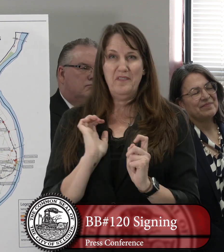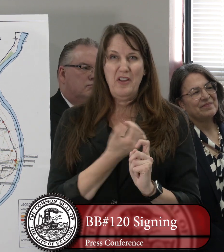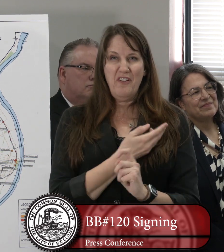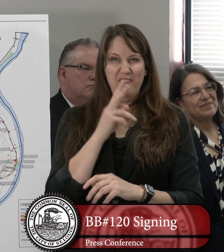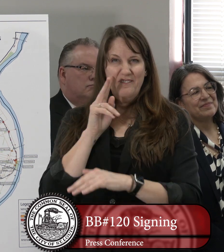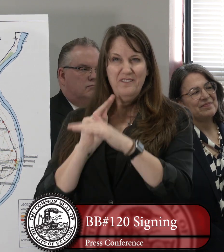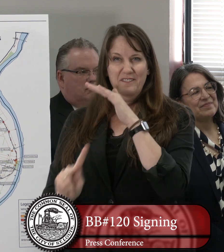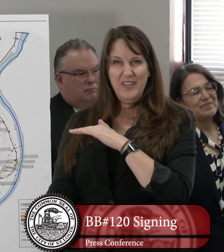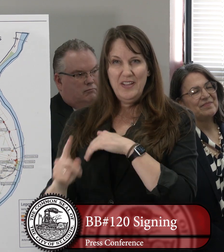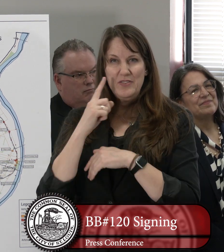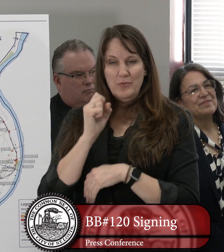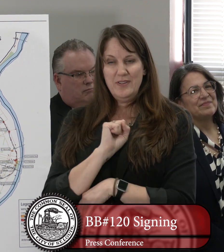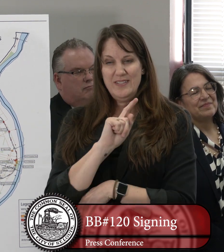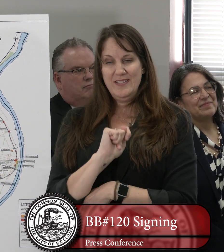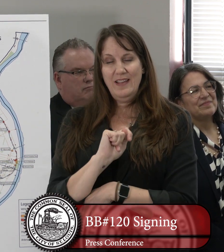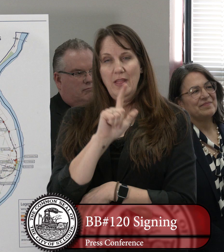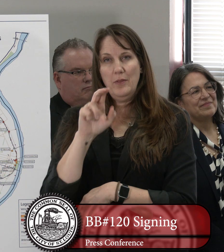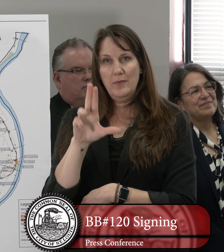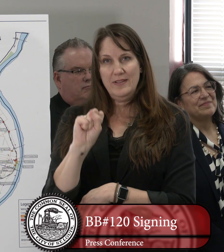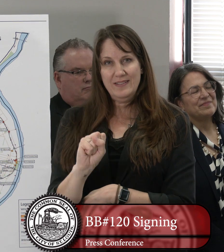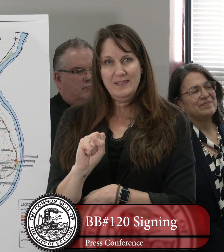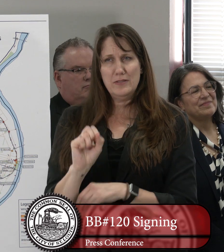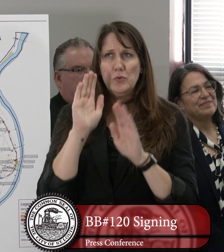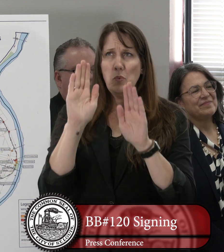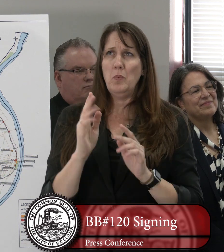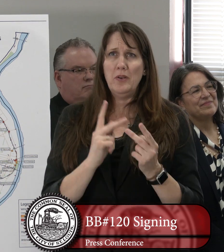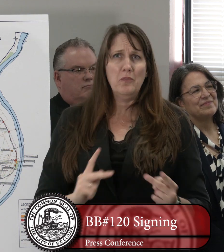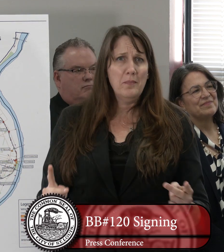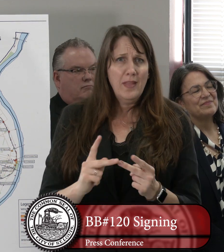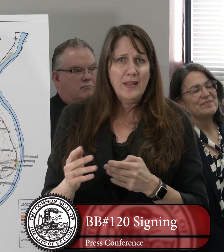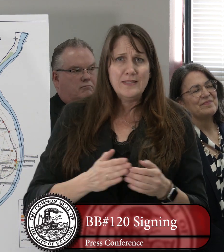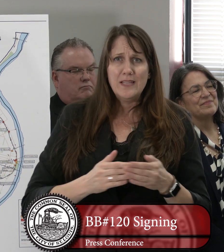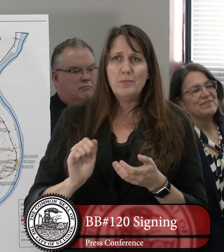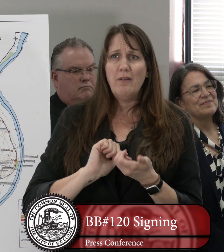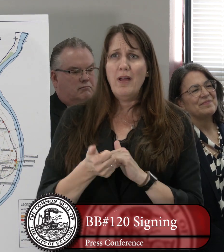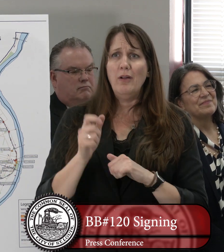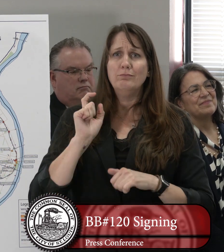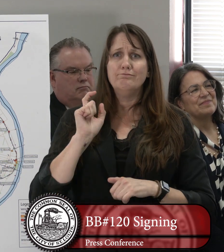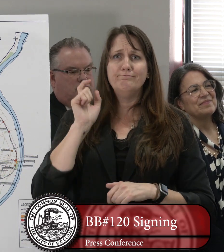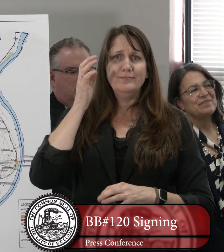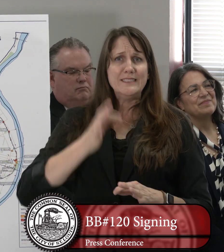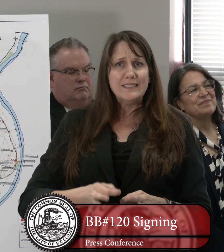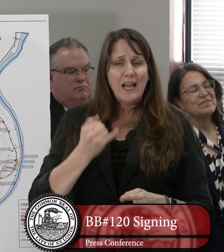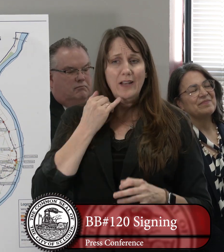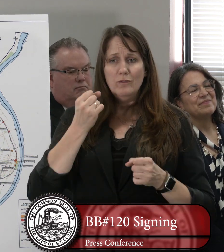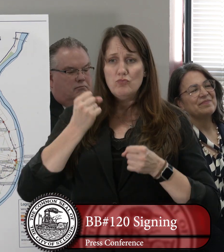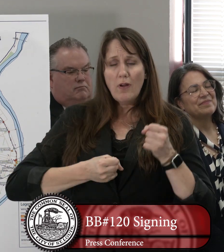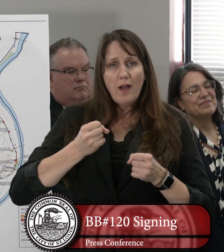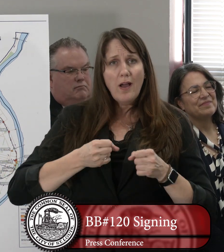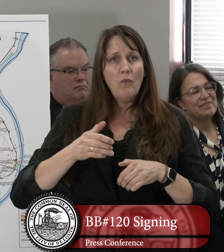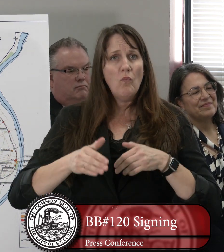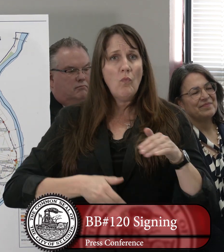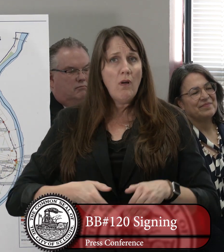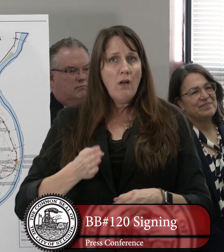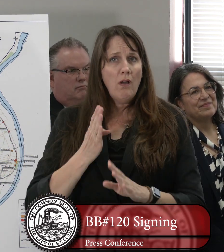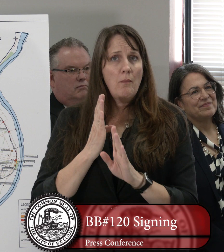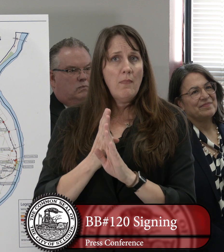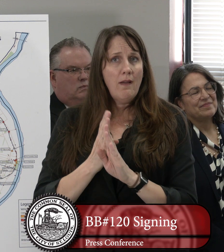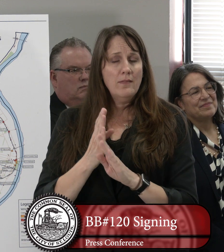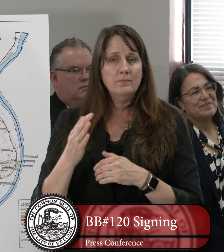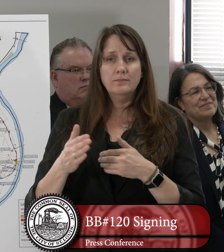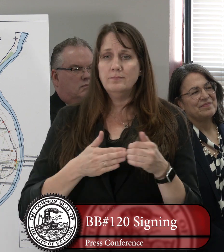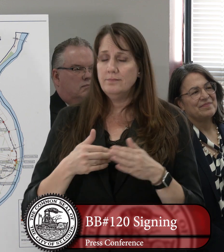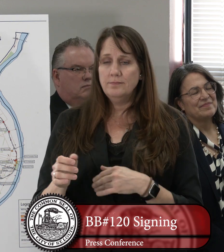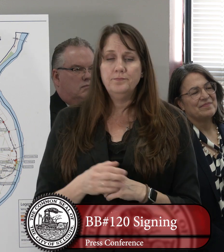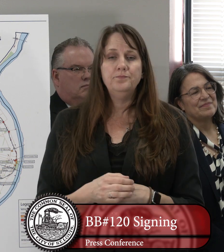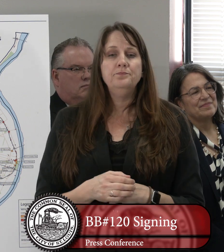around, on foot, on bike, in scooters, on the bus, in your car. And the Community Mobility Committee is looking forward to working in